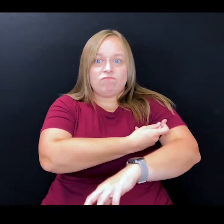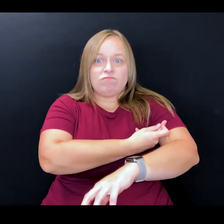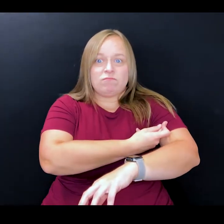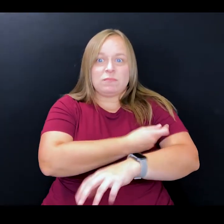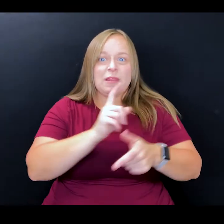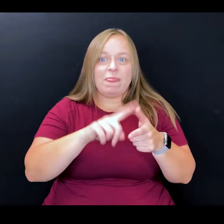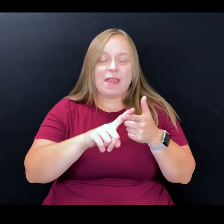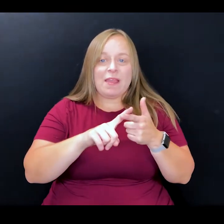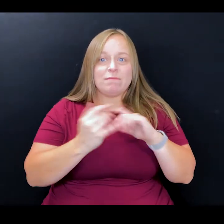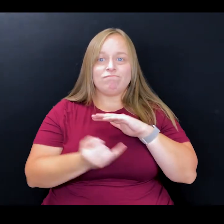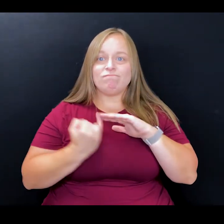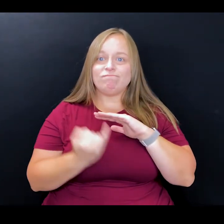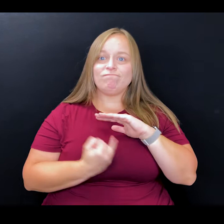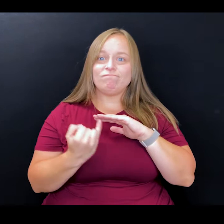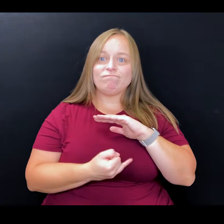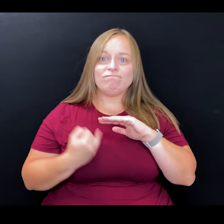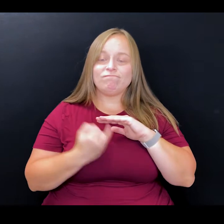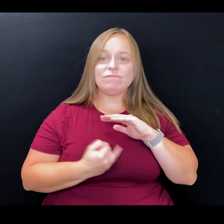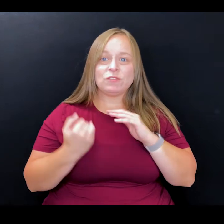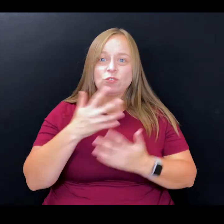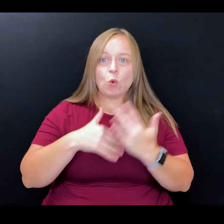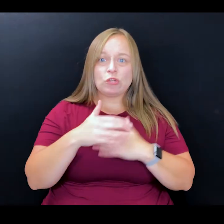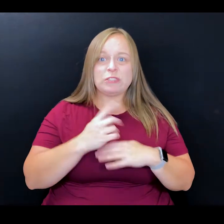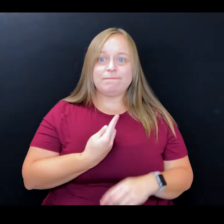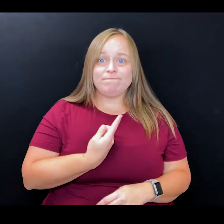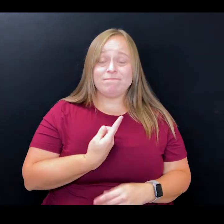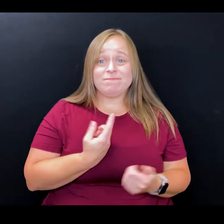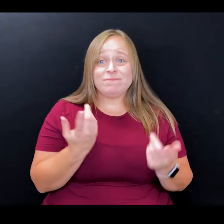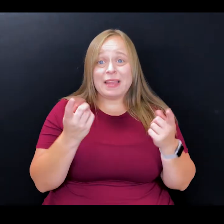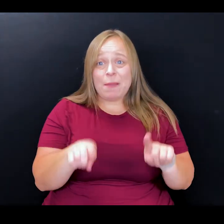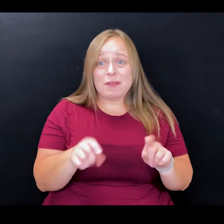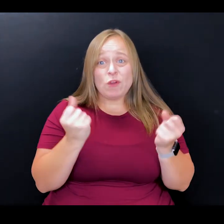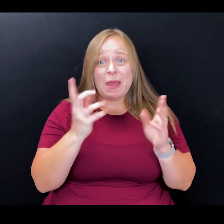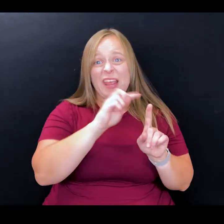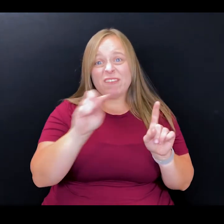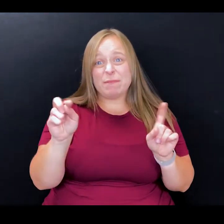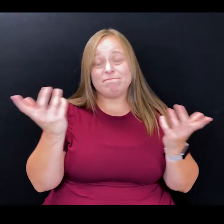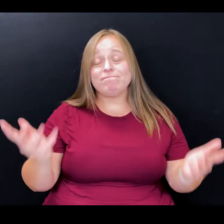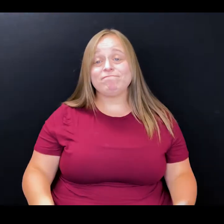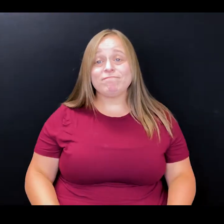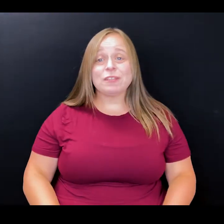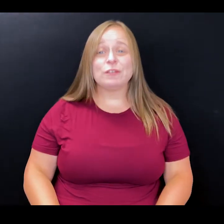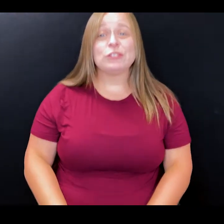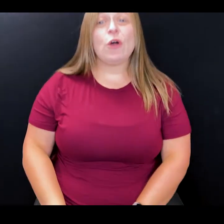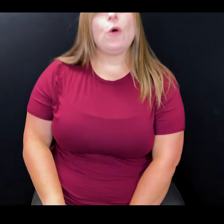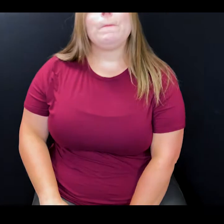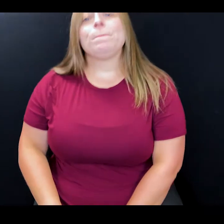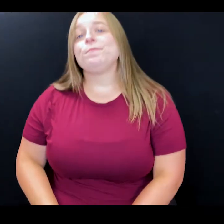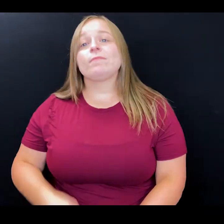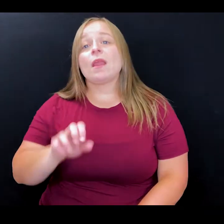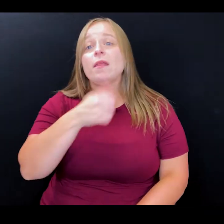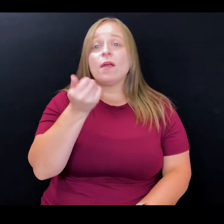get vaccinated, they were going to become socially isolated, which is what happened to a lot of them.